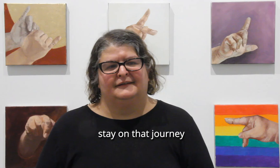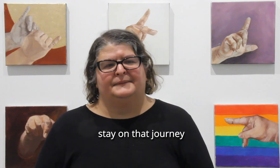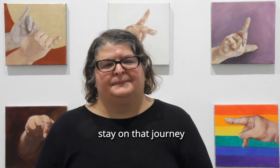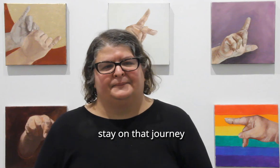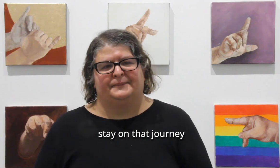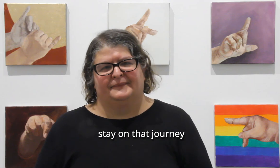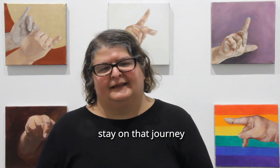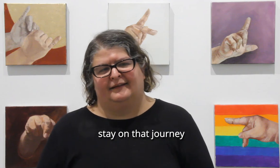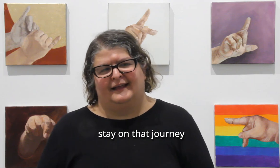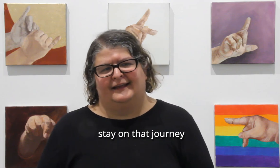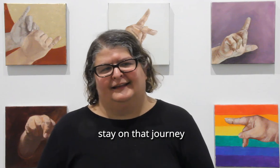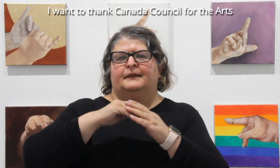Okay.